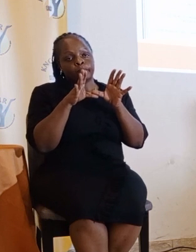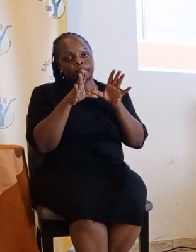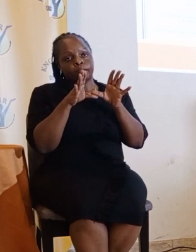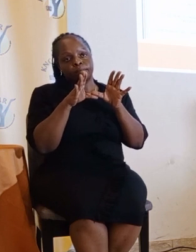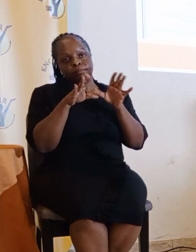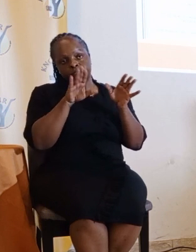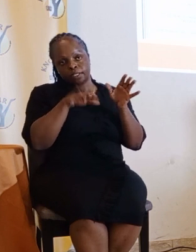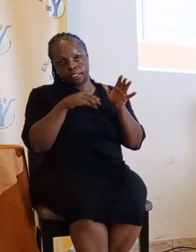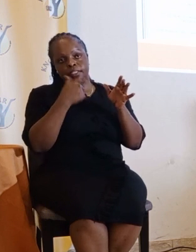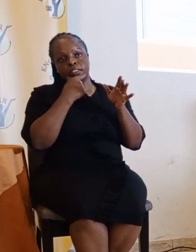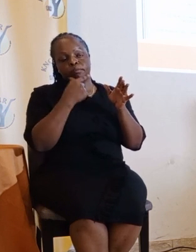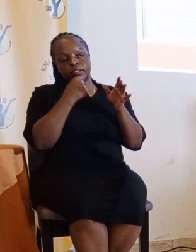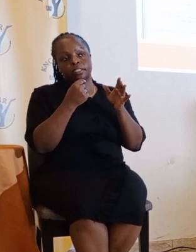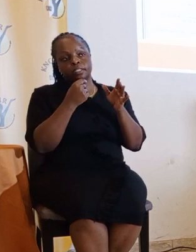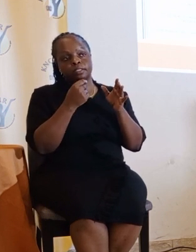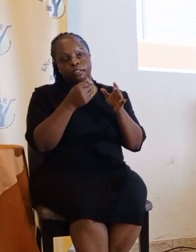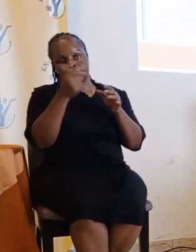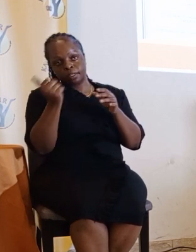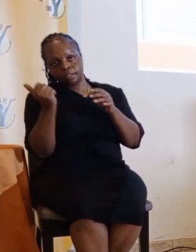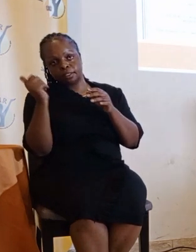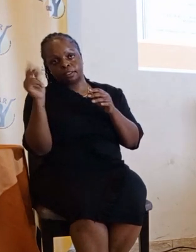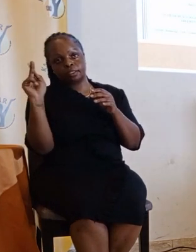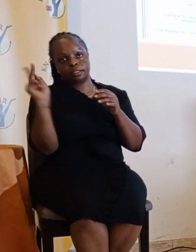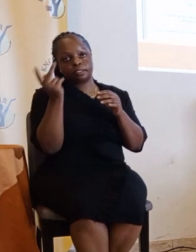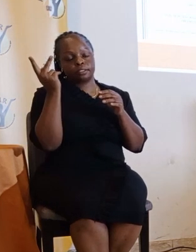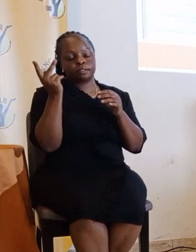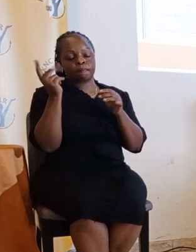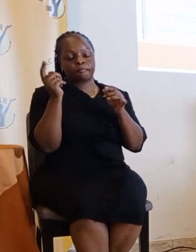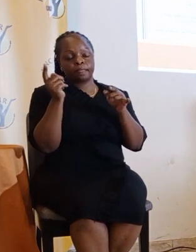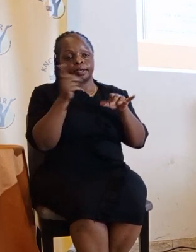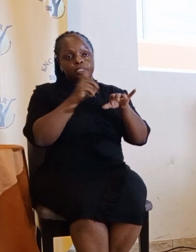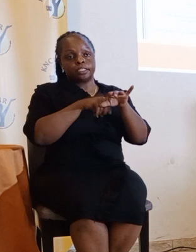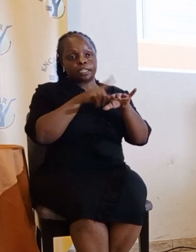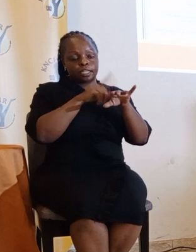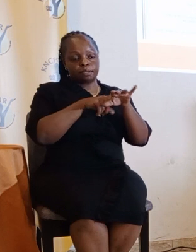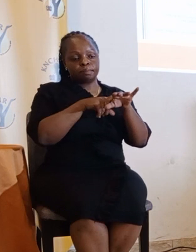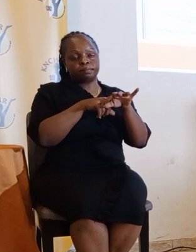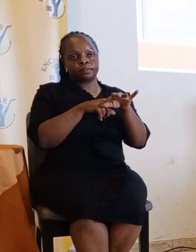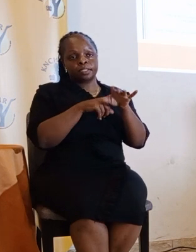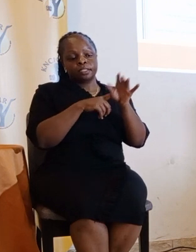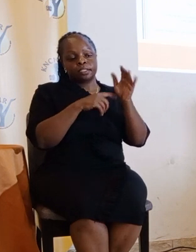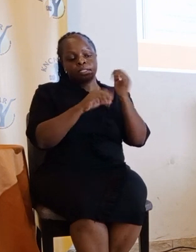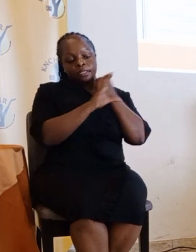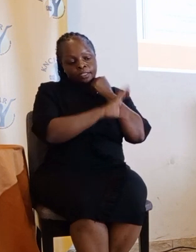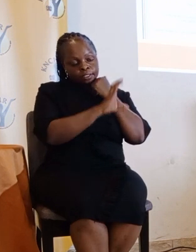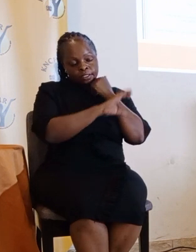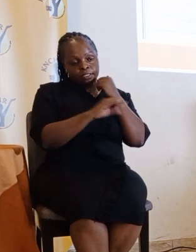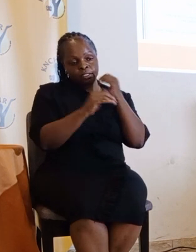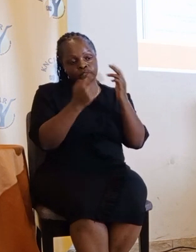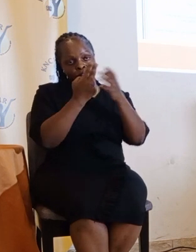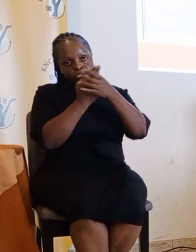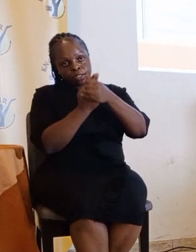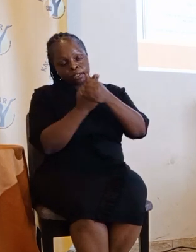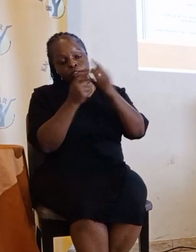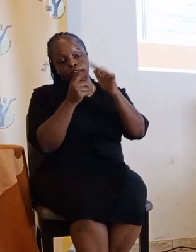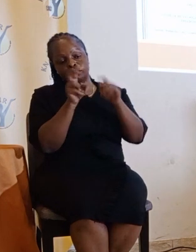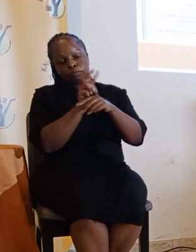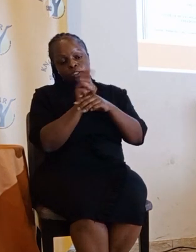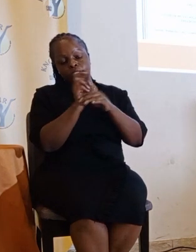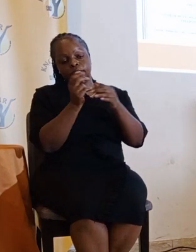Distinguished ladies and gentlemen, fellow Kenyans, as the designated state organ in monitoring state compliance